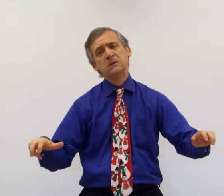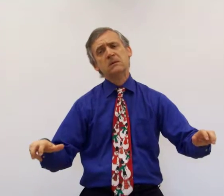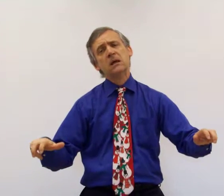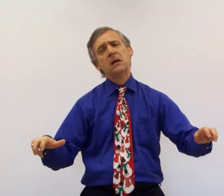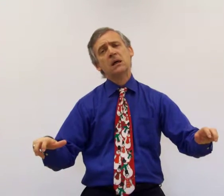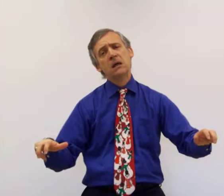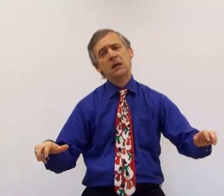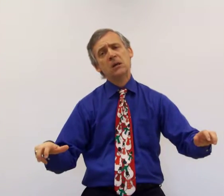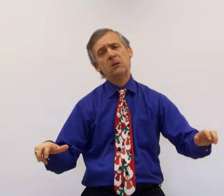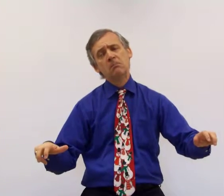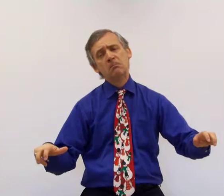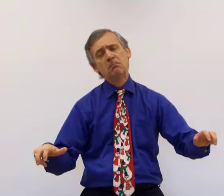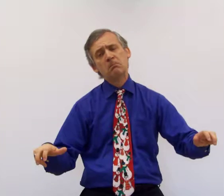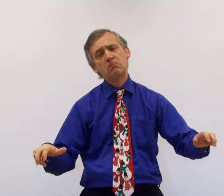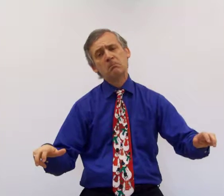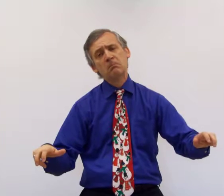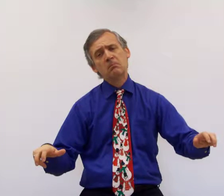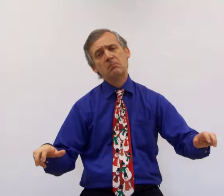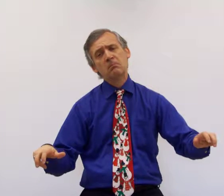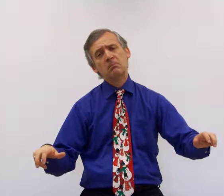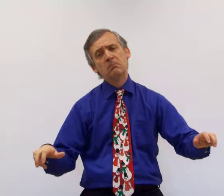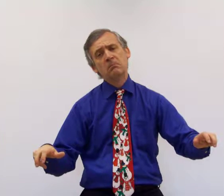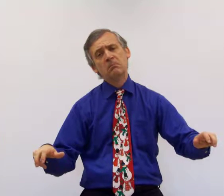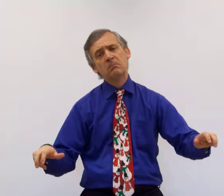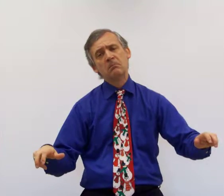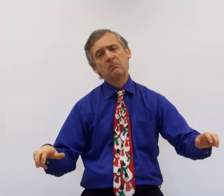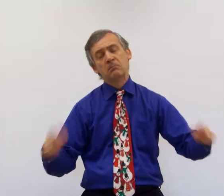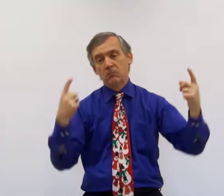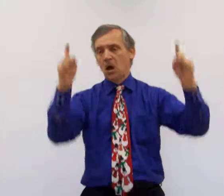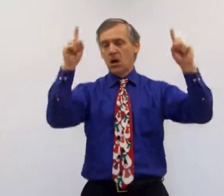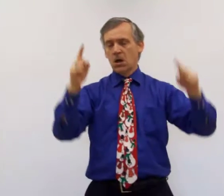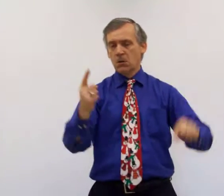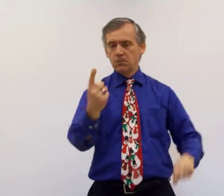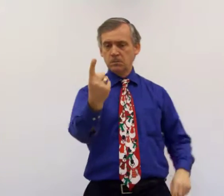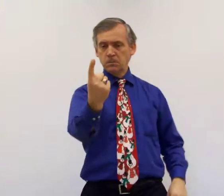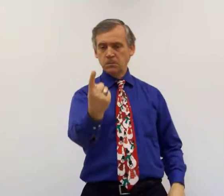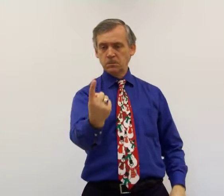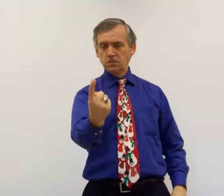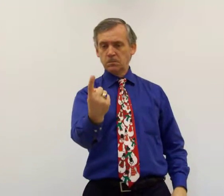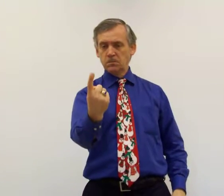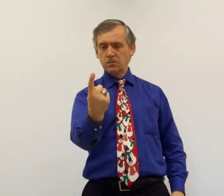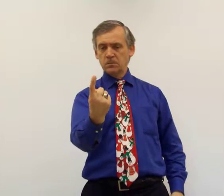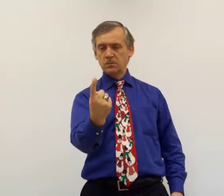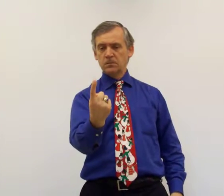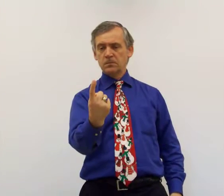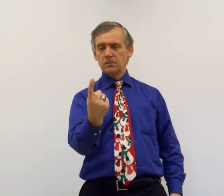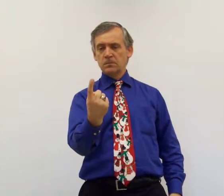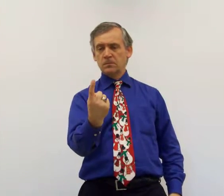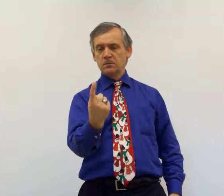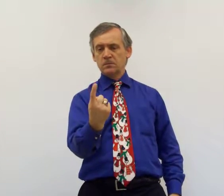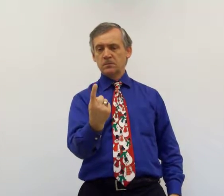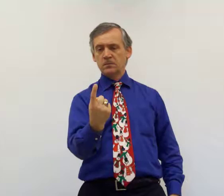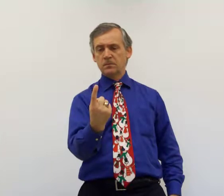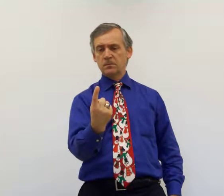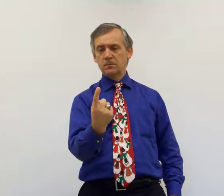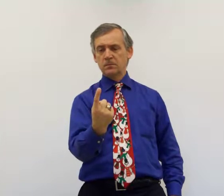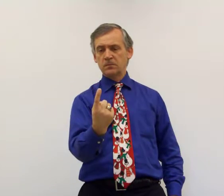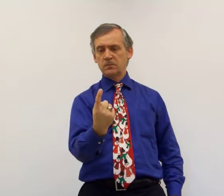At last the minstrel came to an end, and a long sigh like wind in pine trees